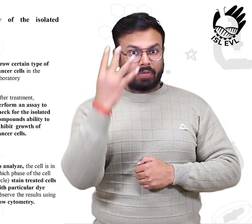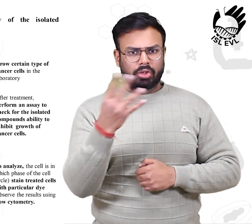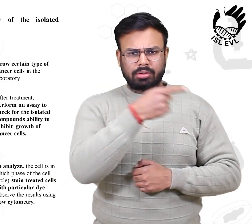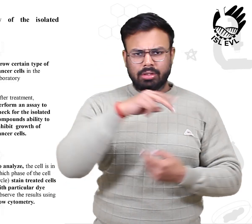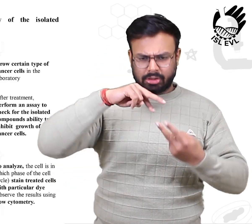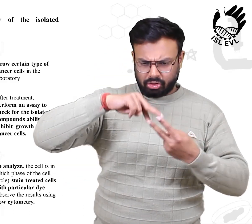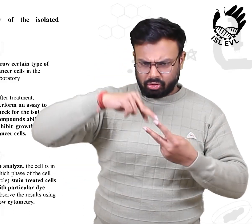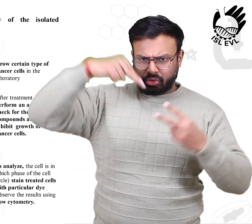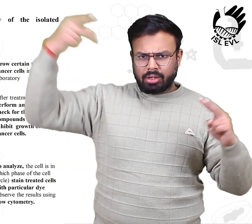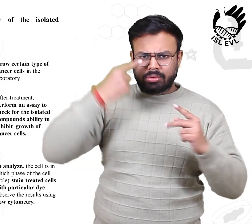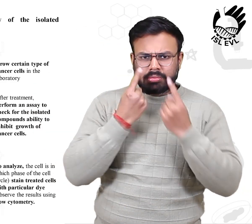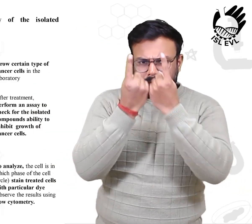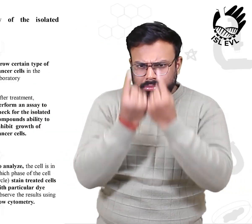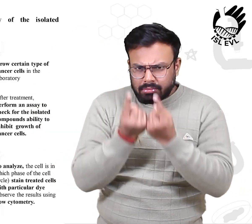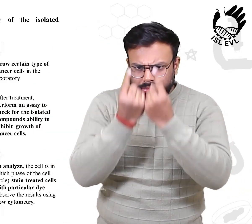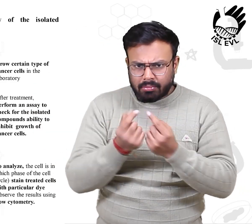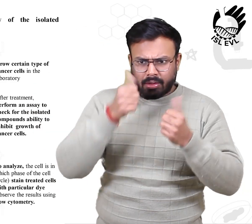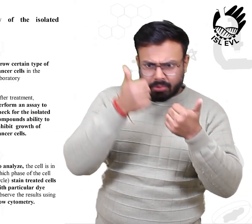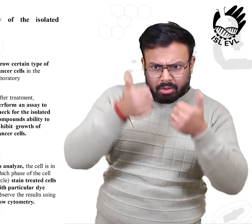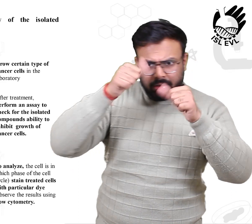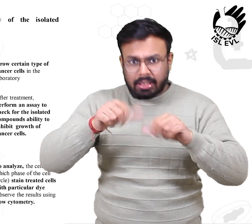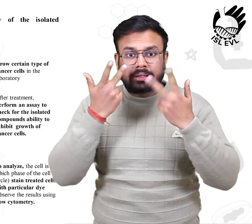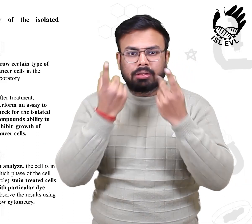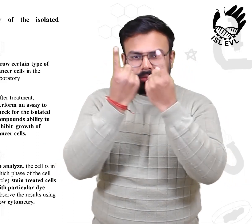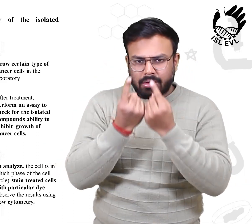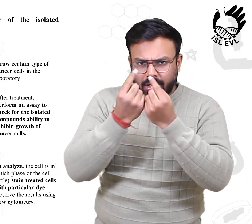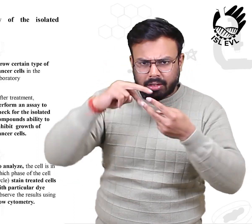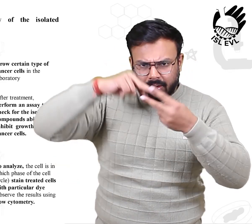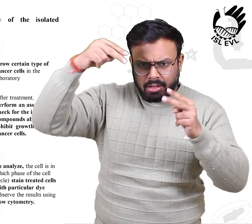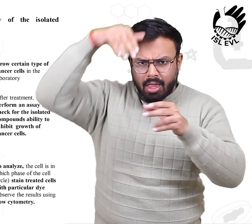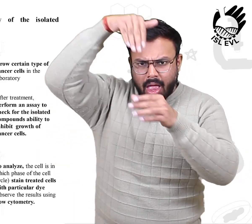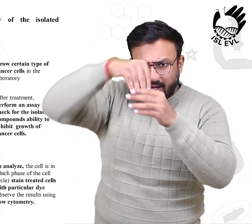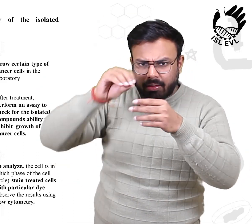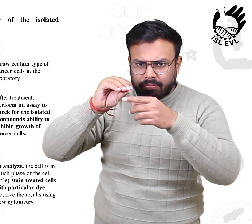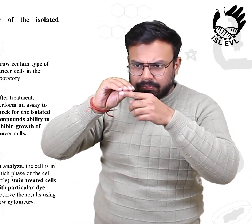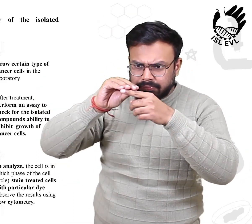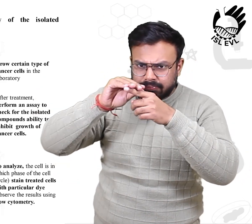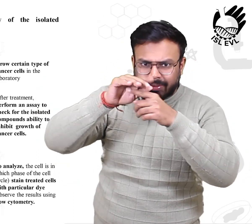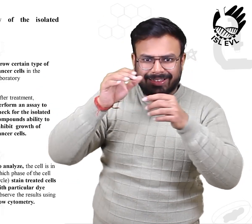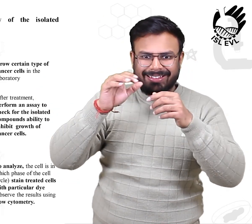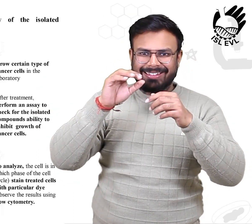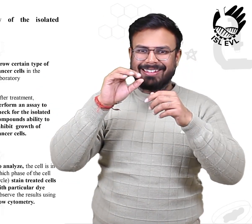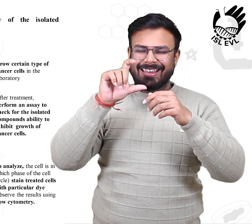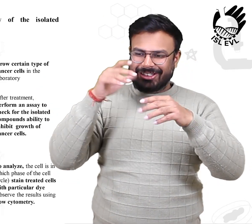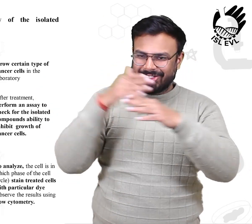Fourth, to check for whether the DNA is intact or fragmented due to the effect of